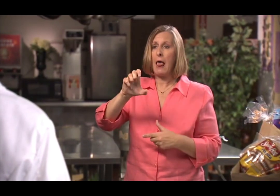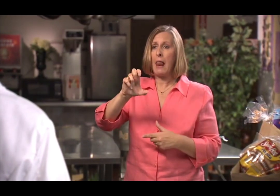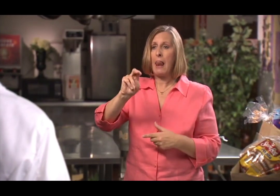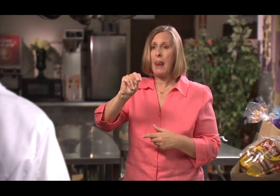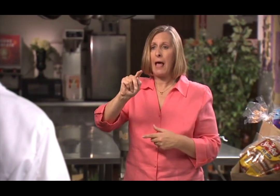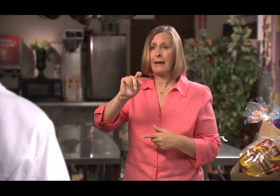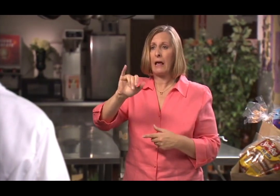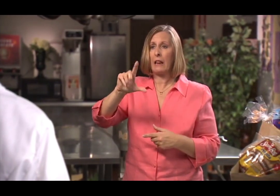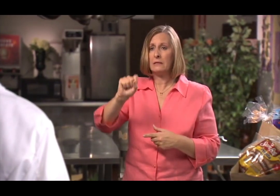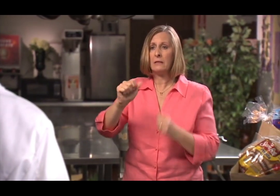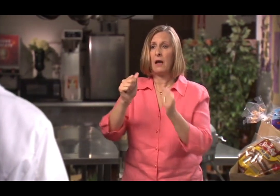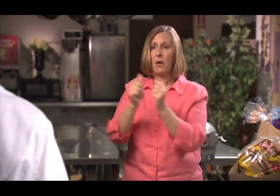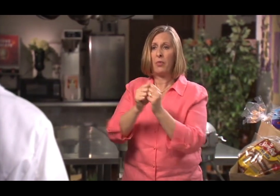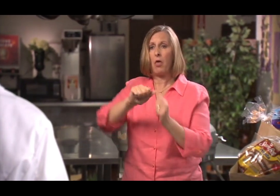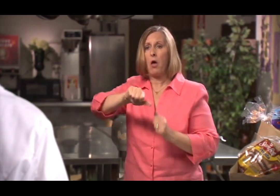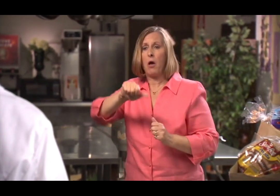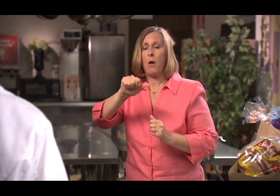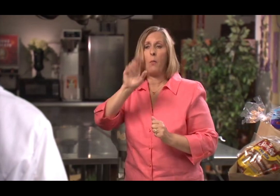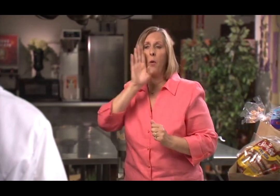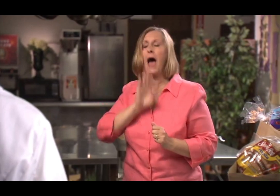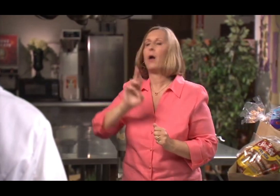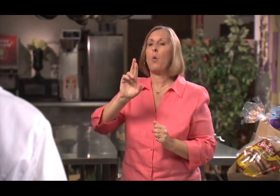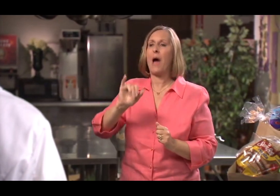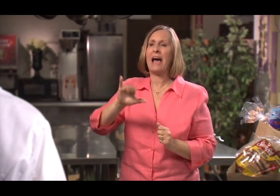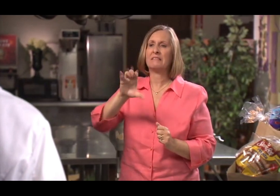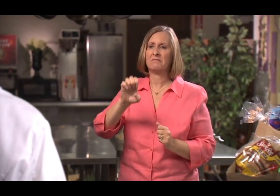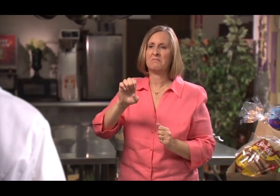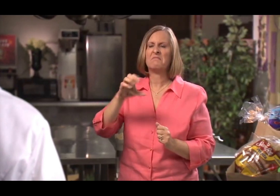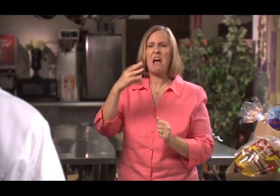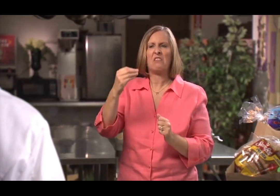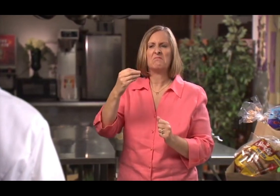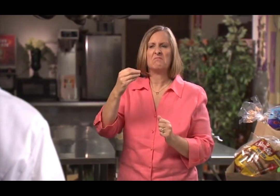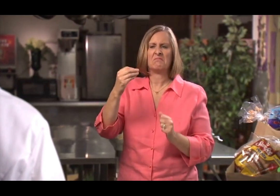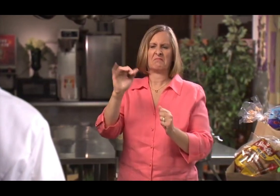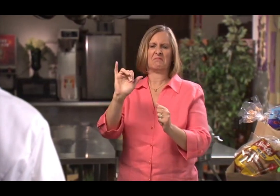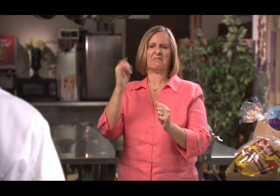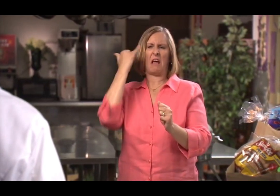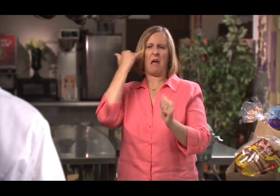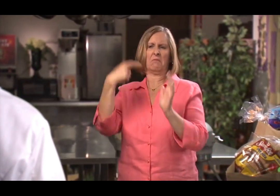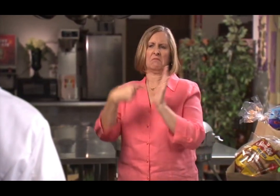and lentils with brown rice are just some examples.